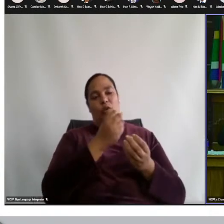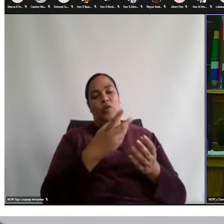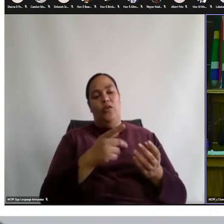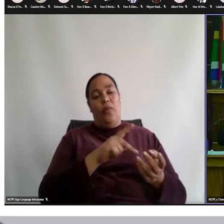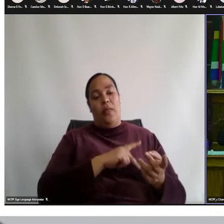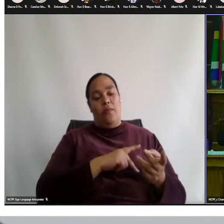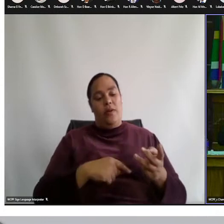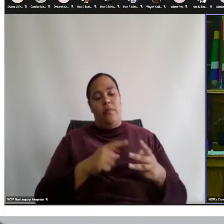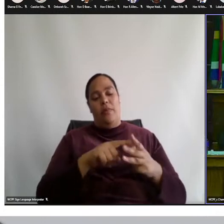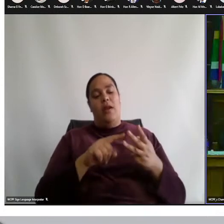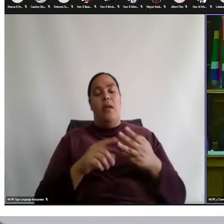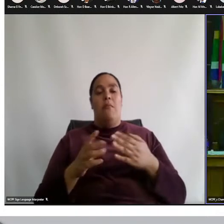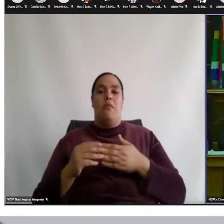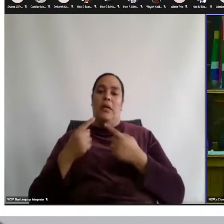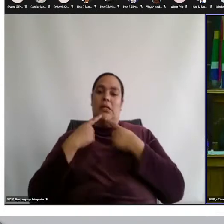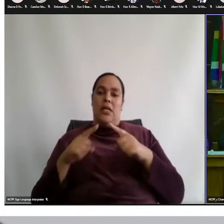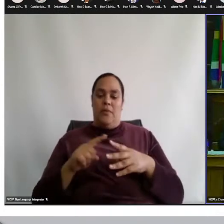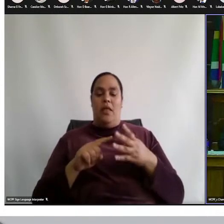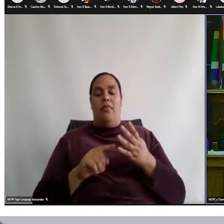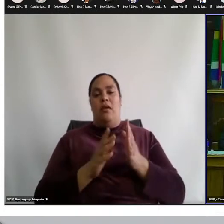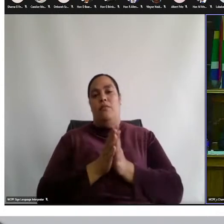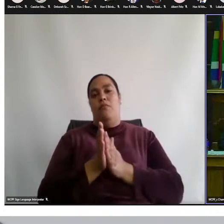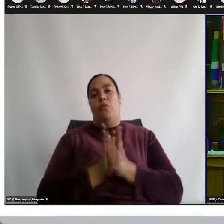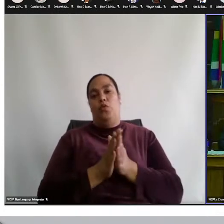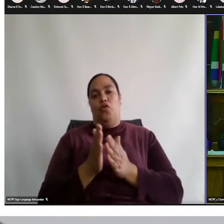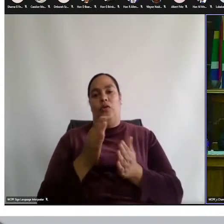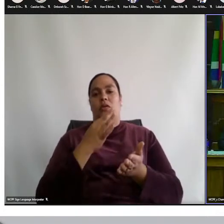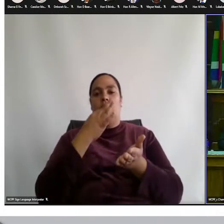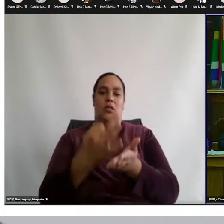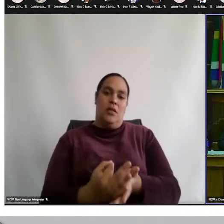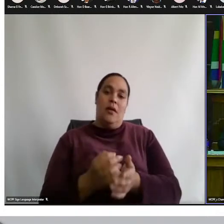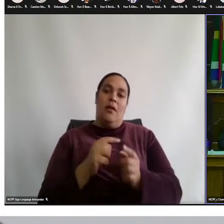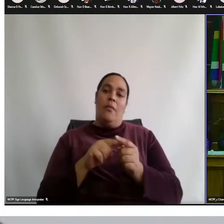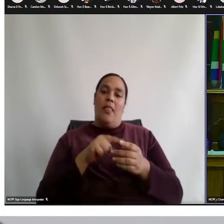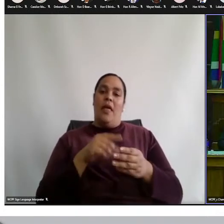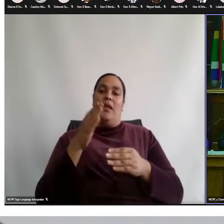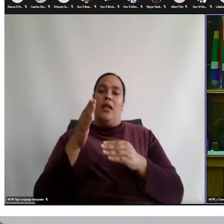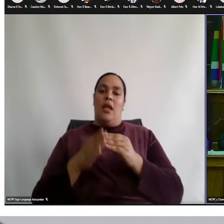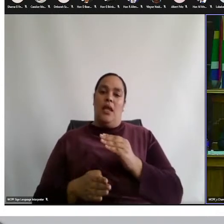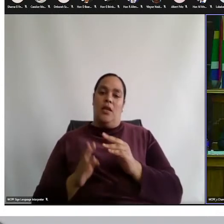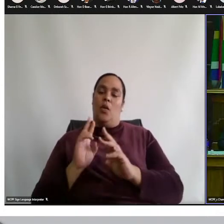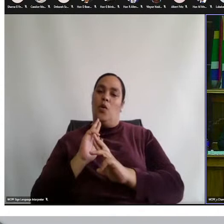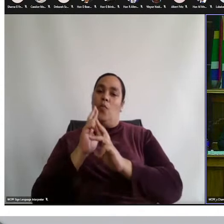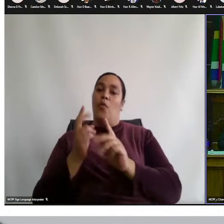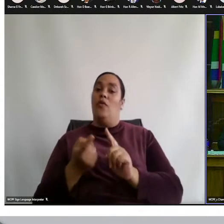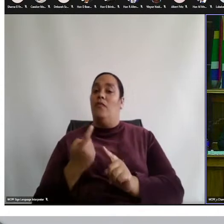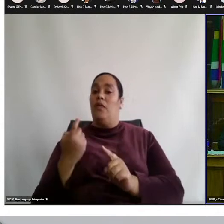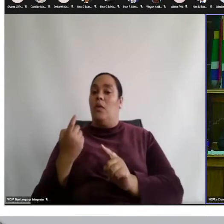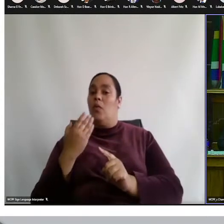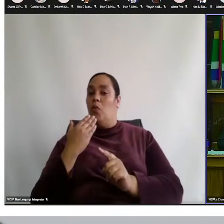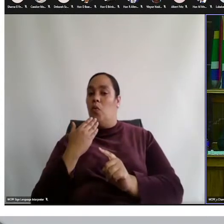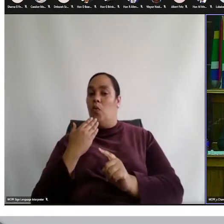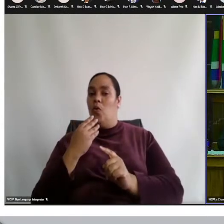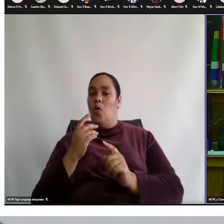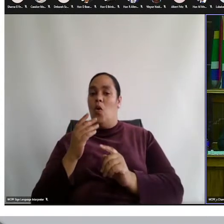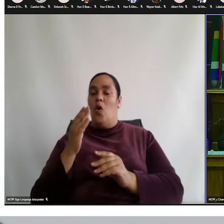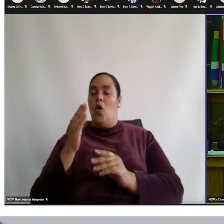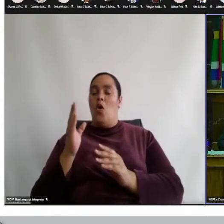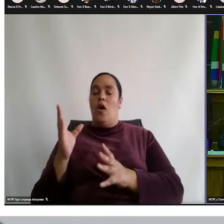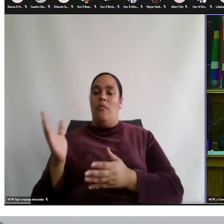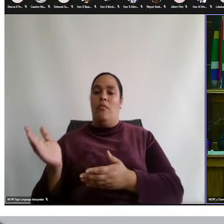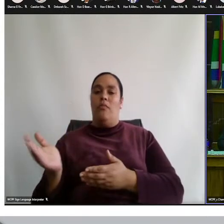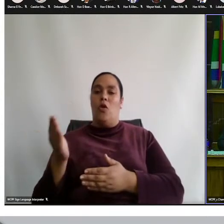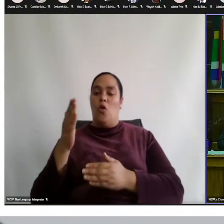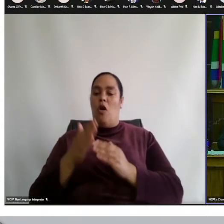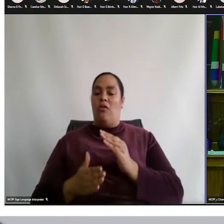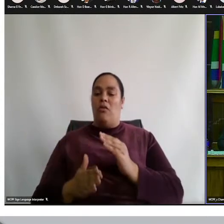member statements, and then motions, which we will end with the report from the Conduct Committee, which this House